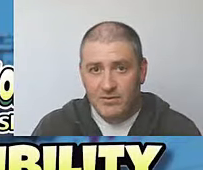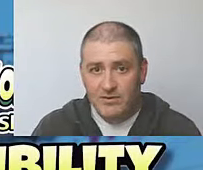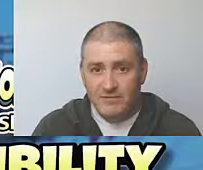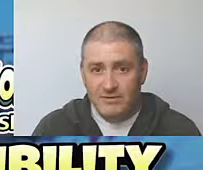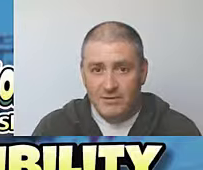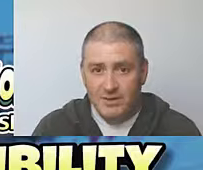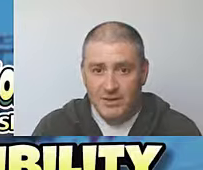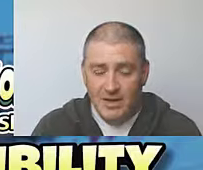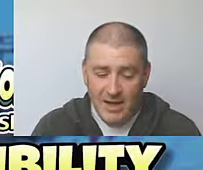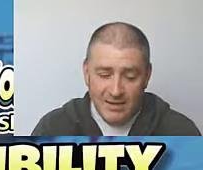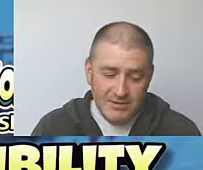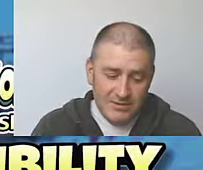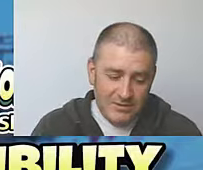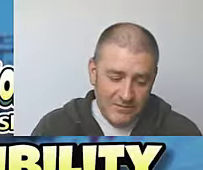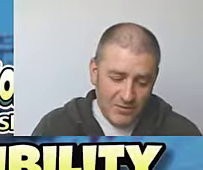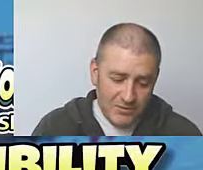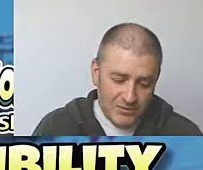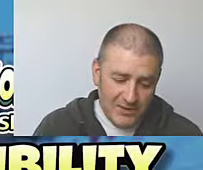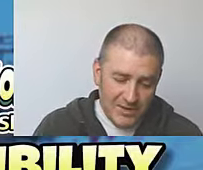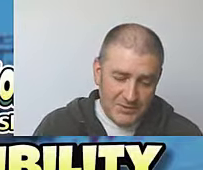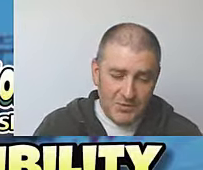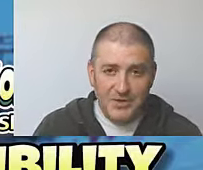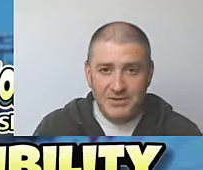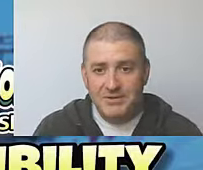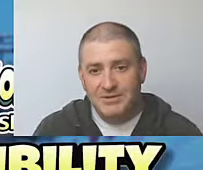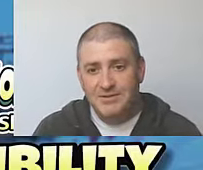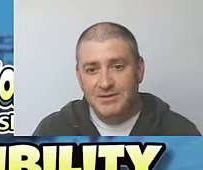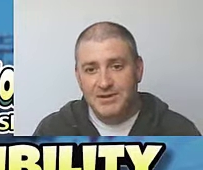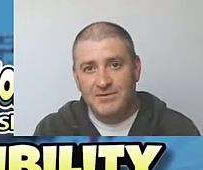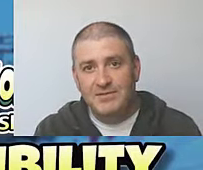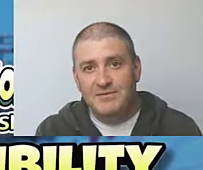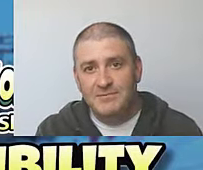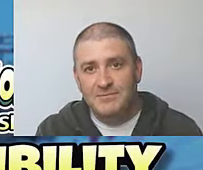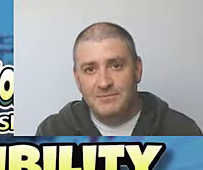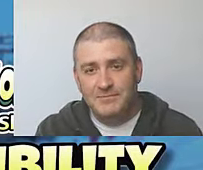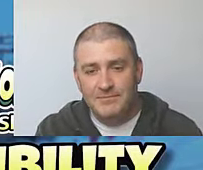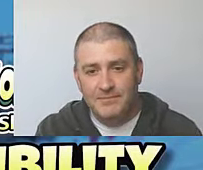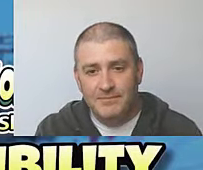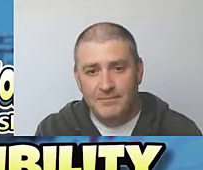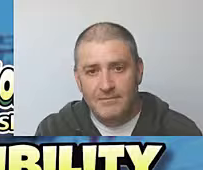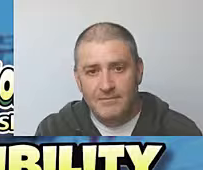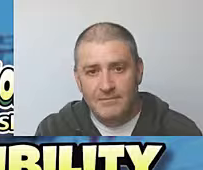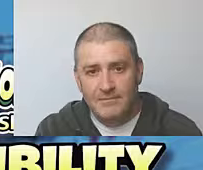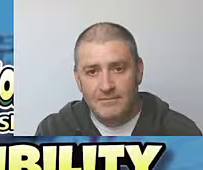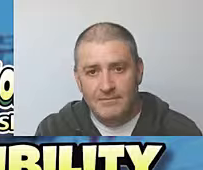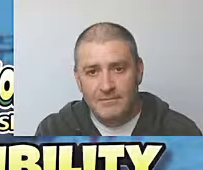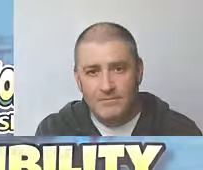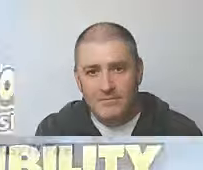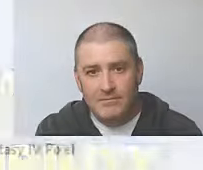of Warcraft, and, of course, as always, Sea of Thieves.